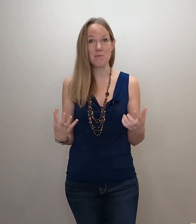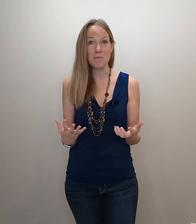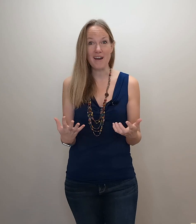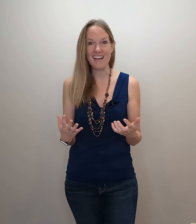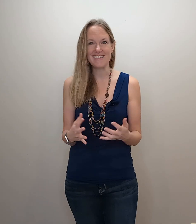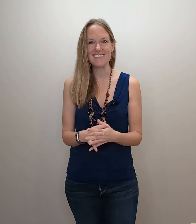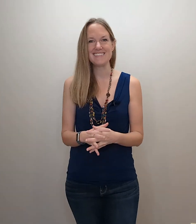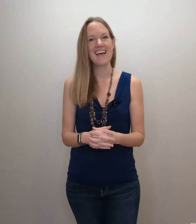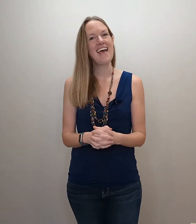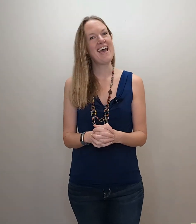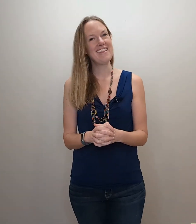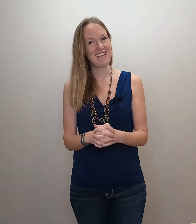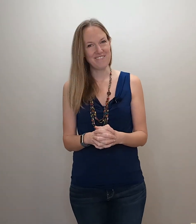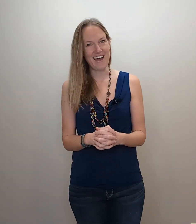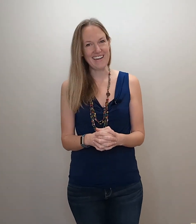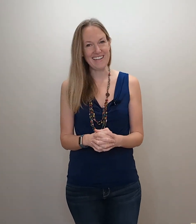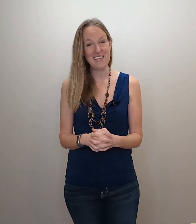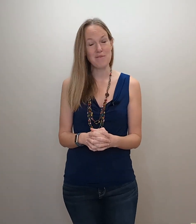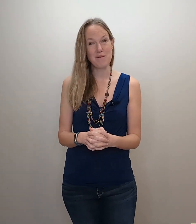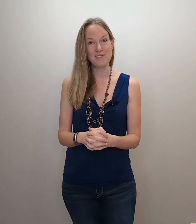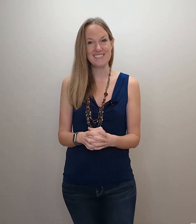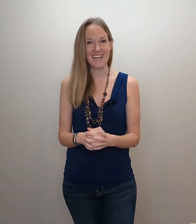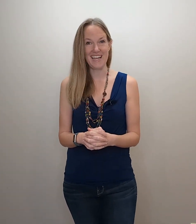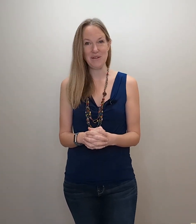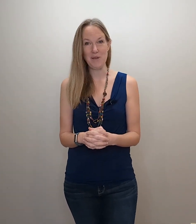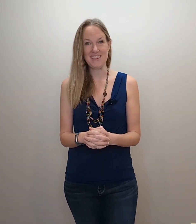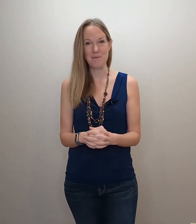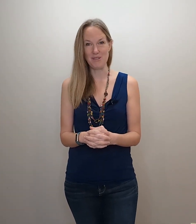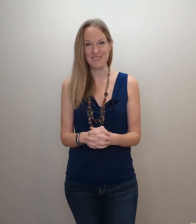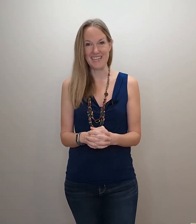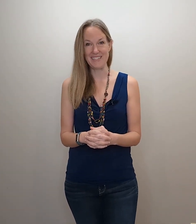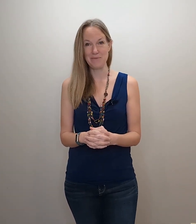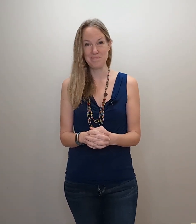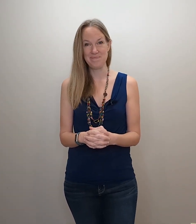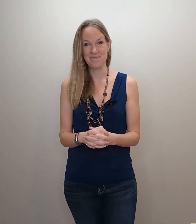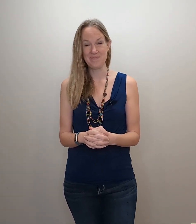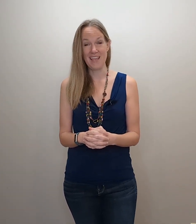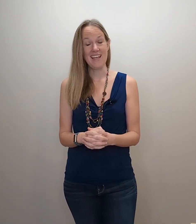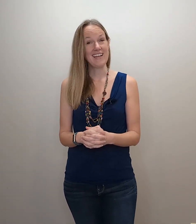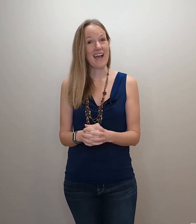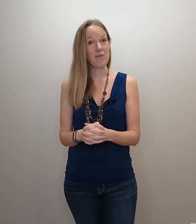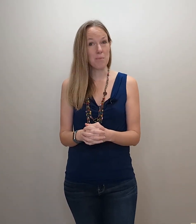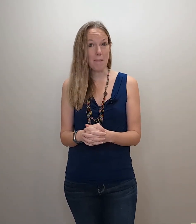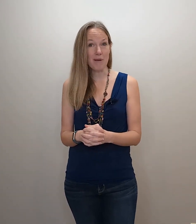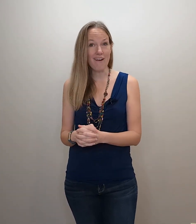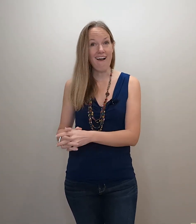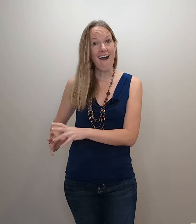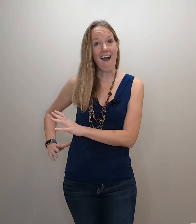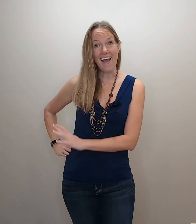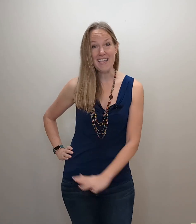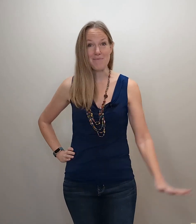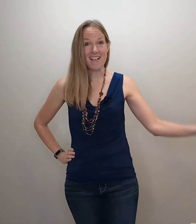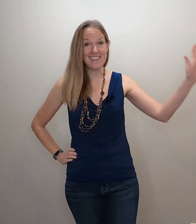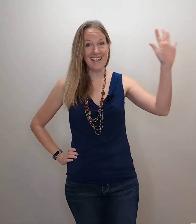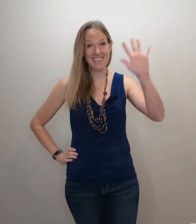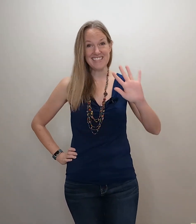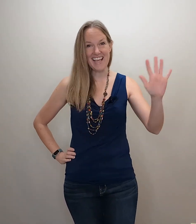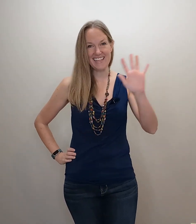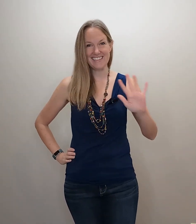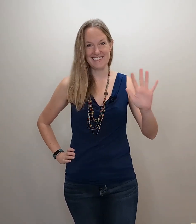more practice. And then finally we will sign with the music. Now remember, I am